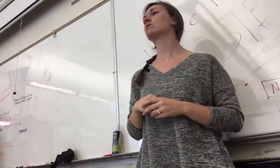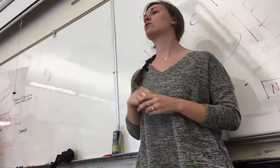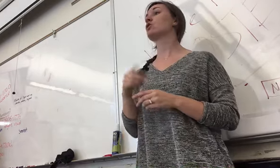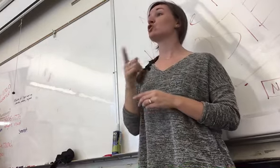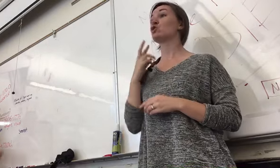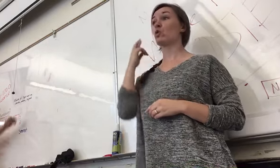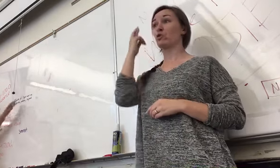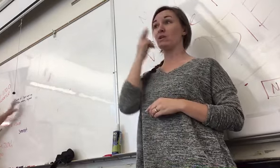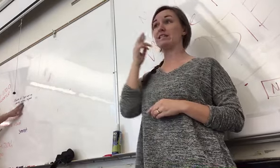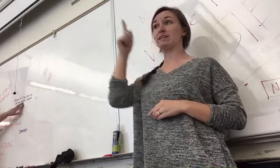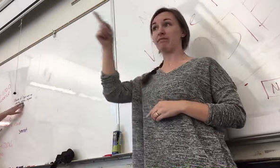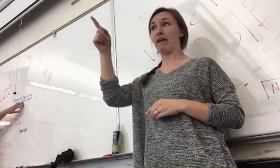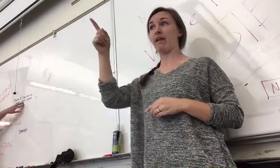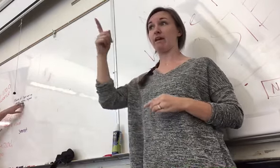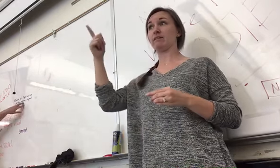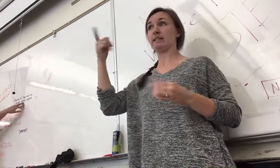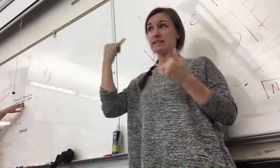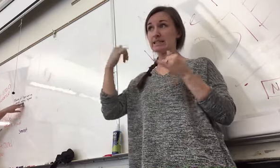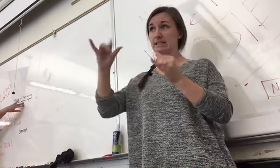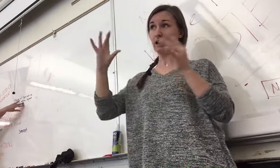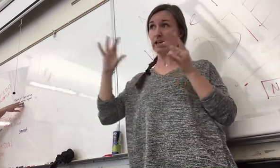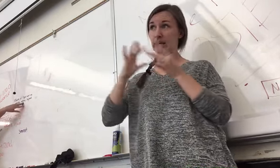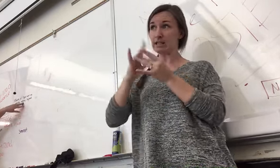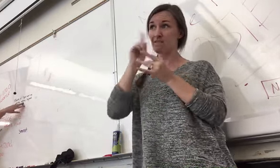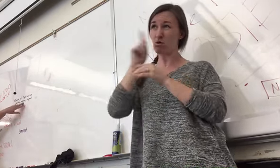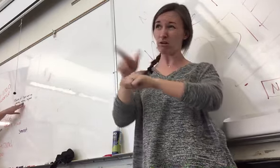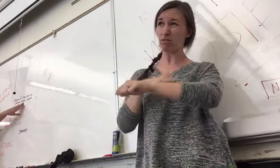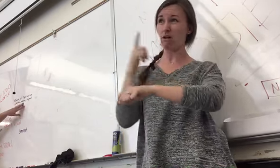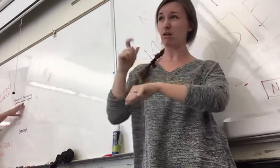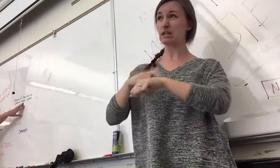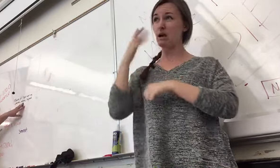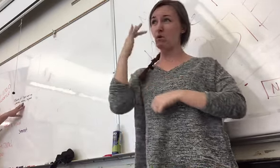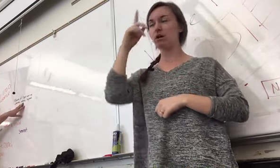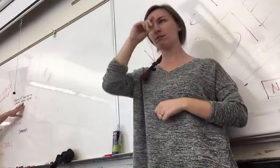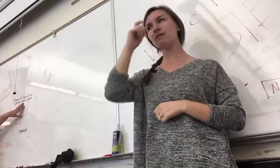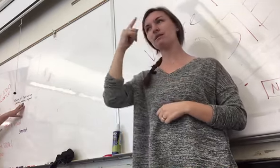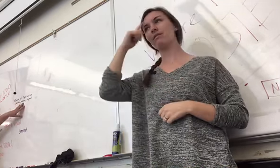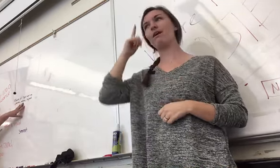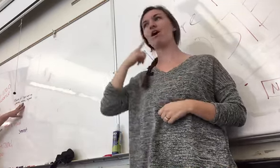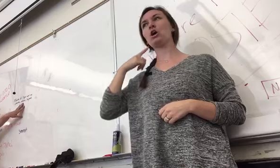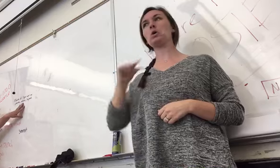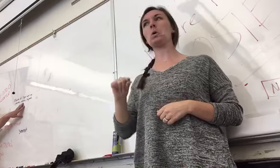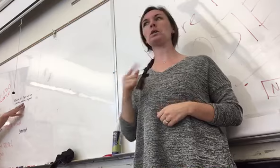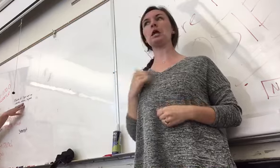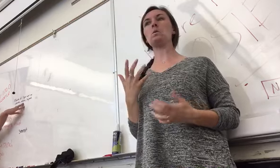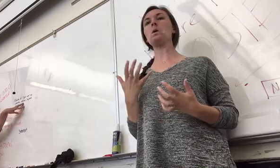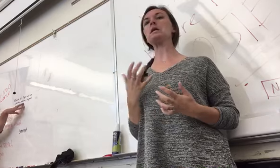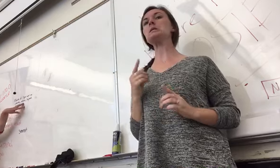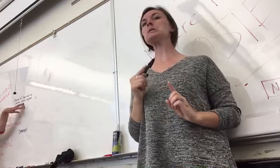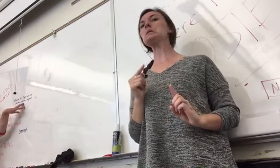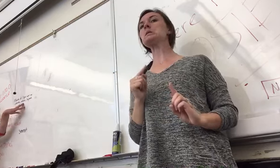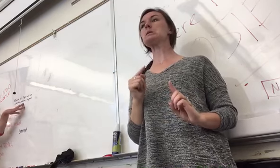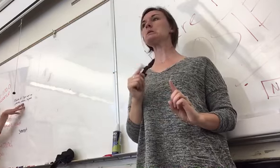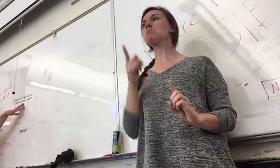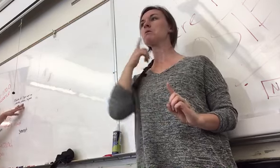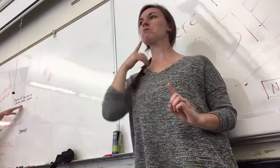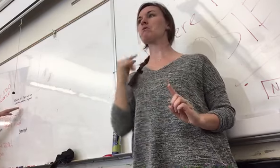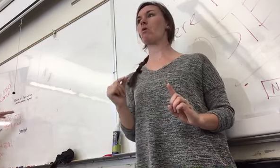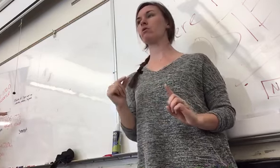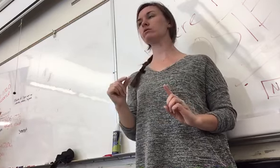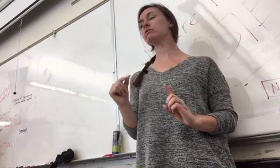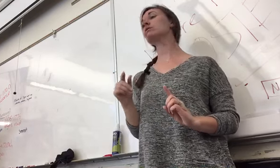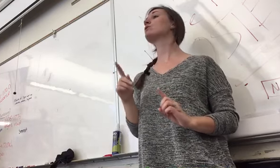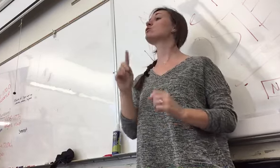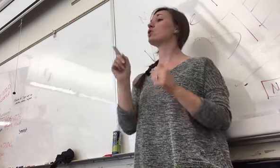hung on so long. Effect on the natives, it's actually positive at first, because they have the proclamation